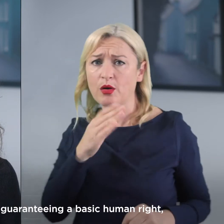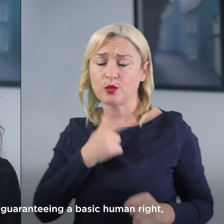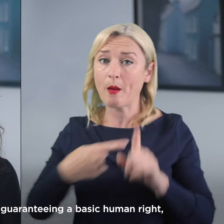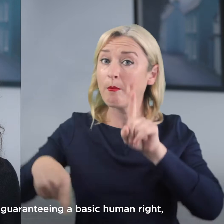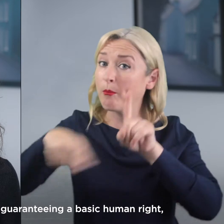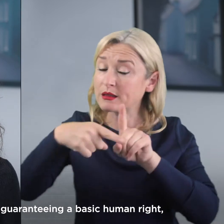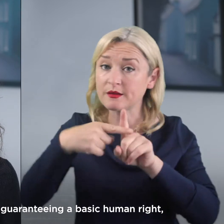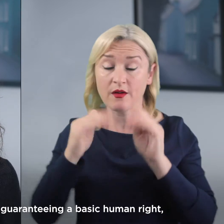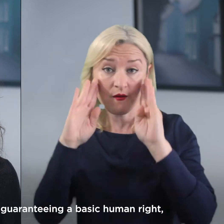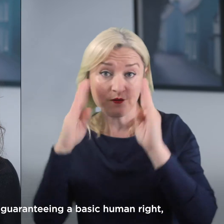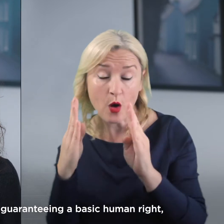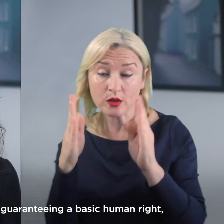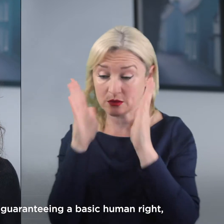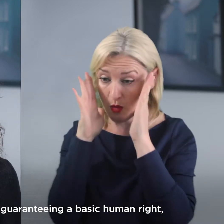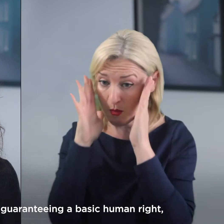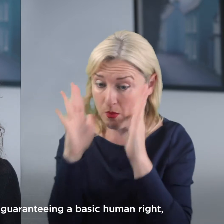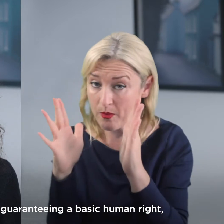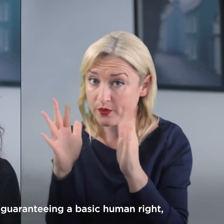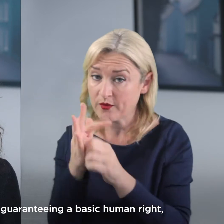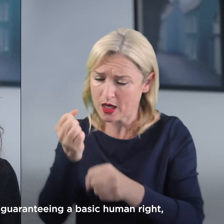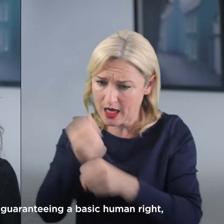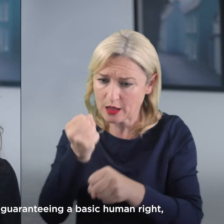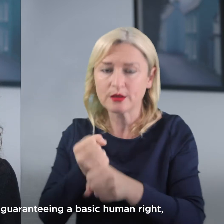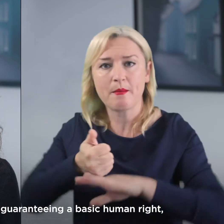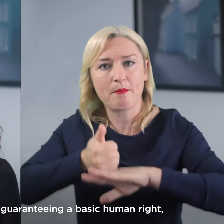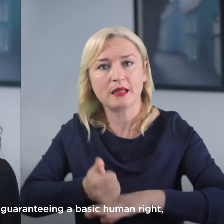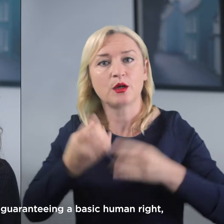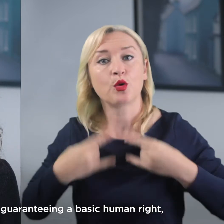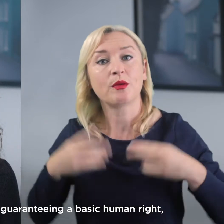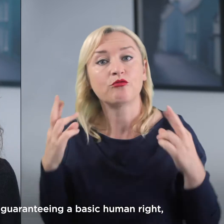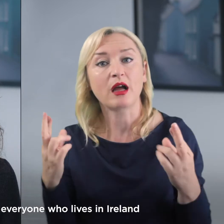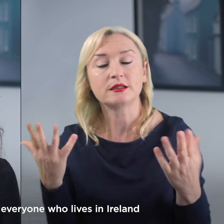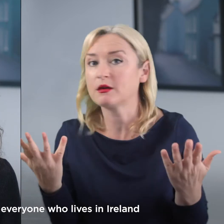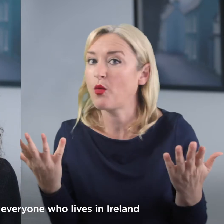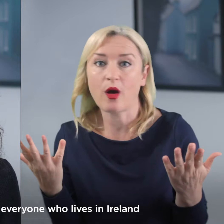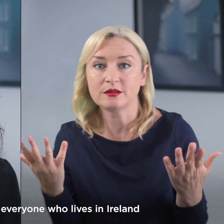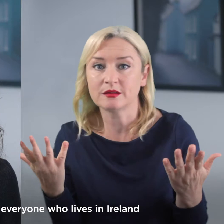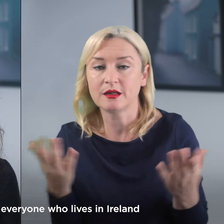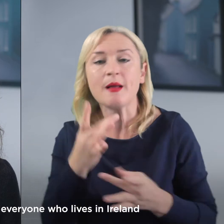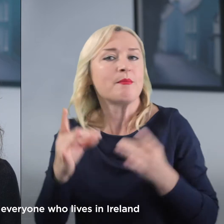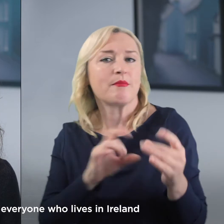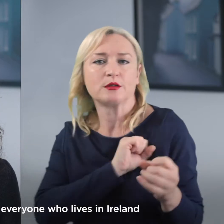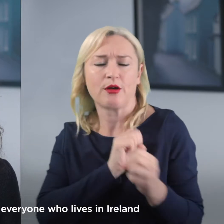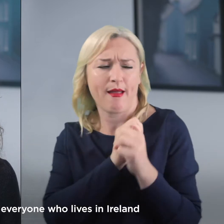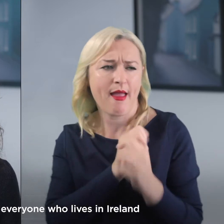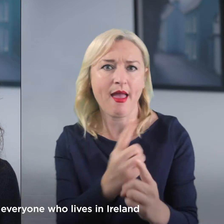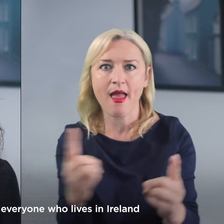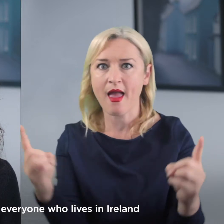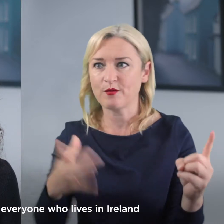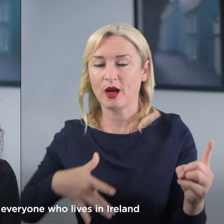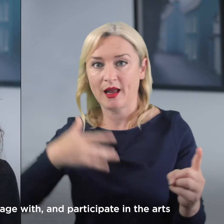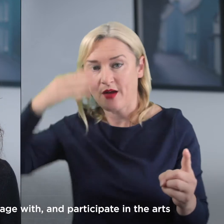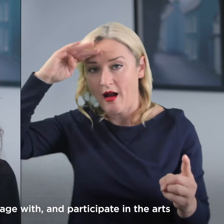proactive and focused approach to guaranteeing a basic human right. That's to ensure that everyone who lives in